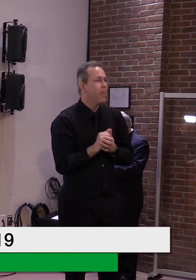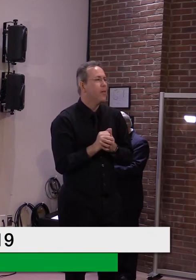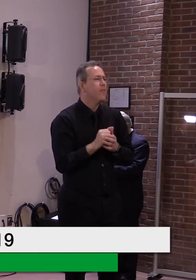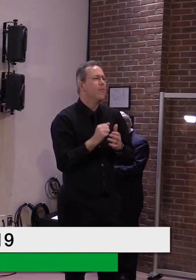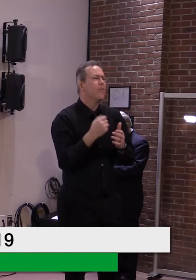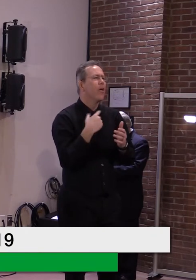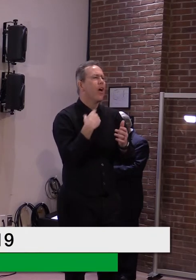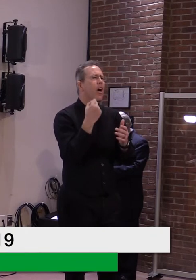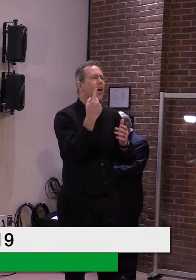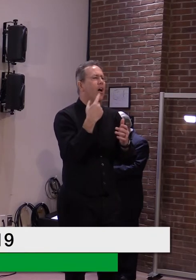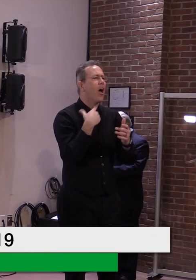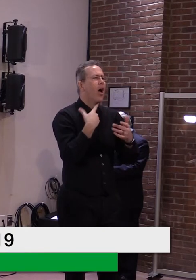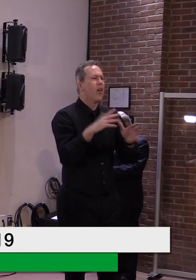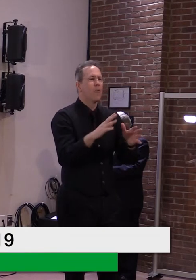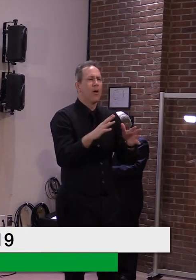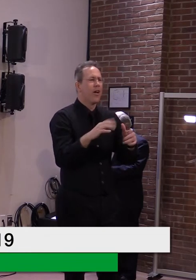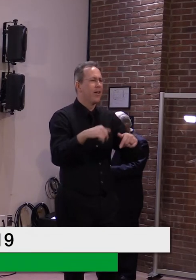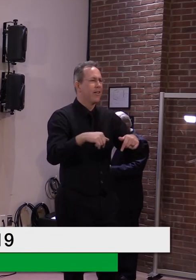that we can't pay for in the future.